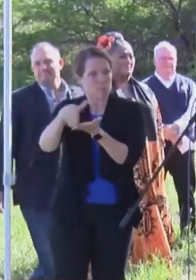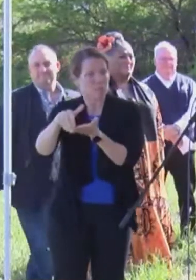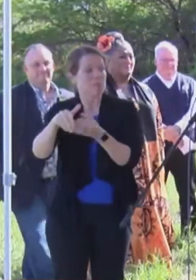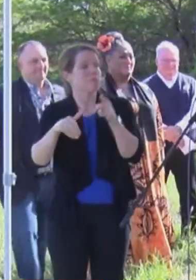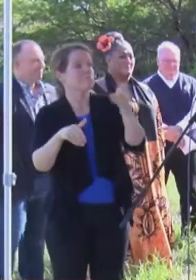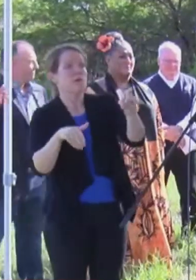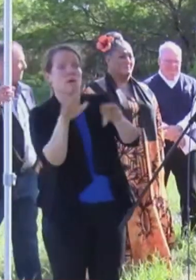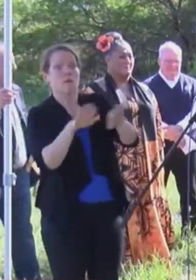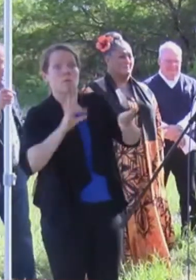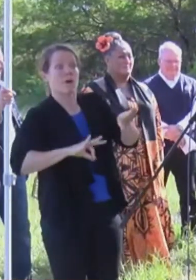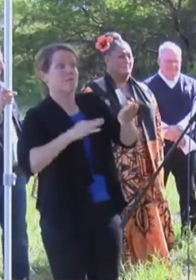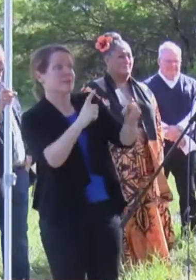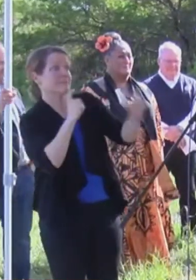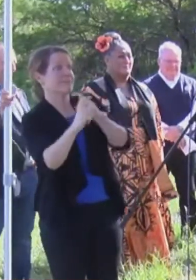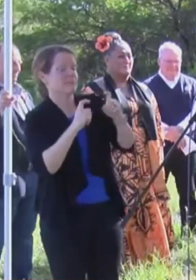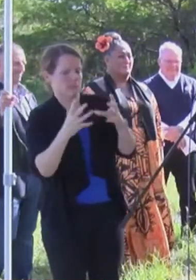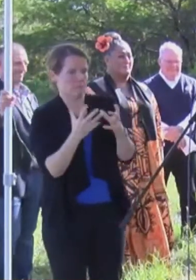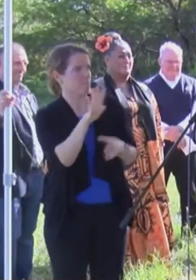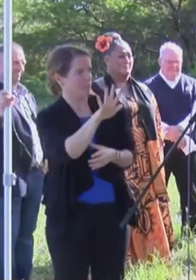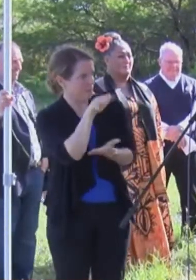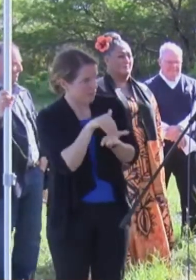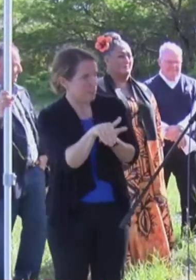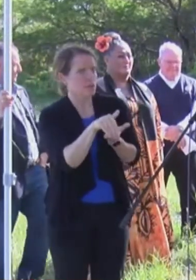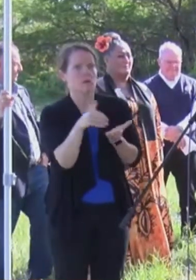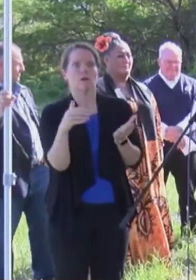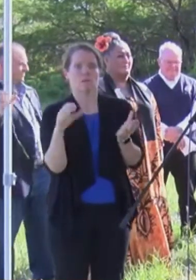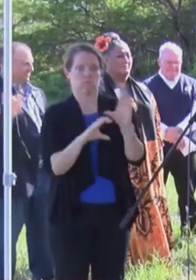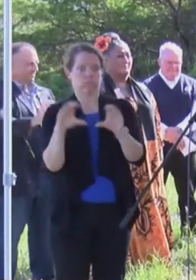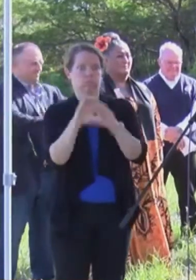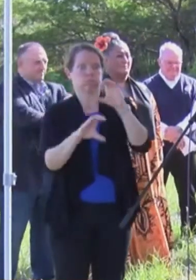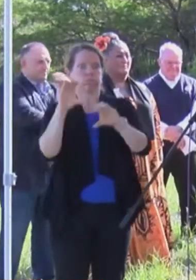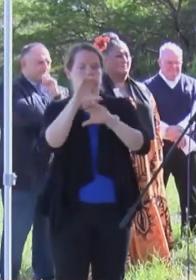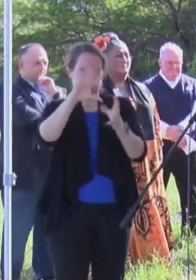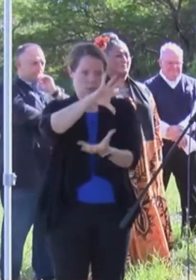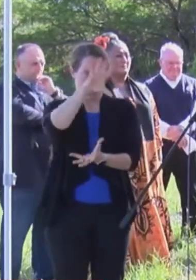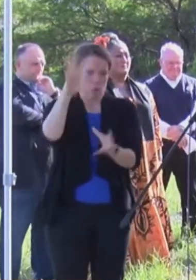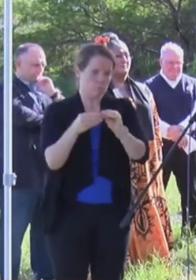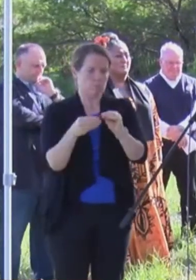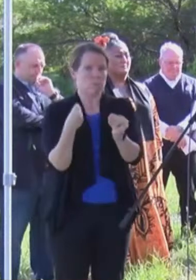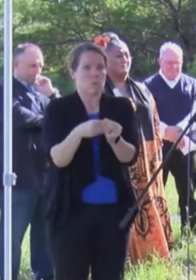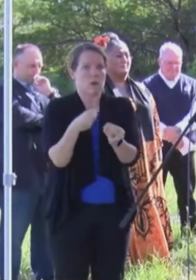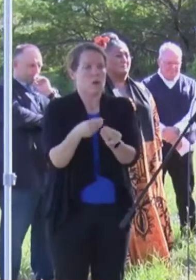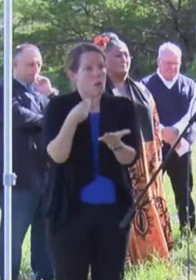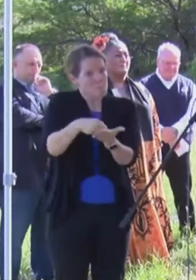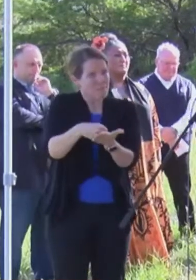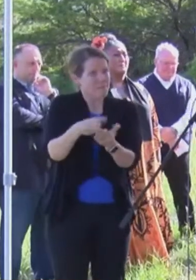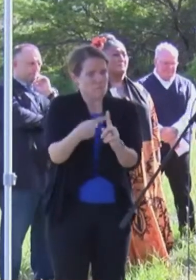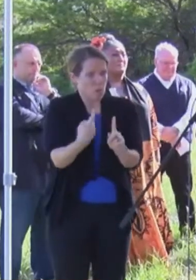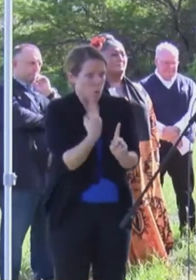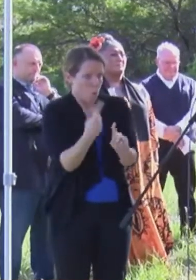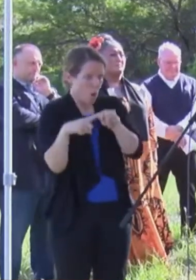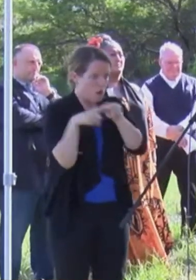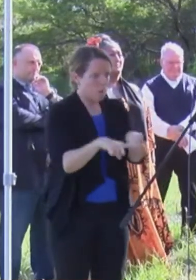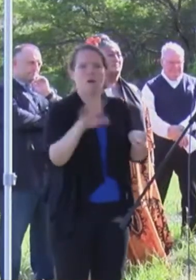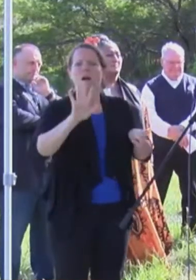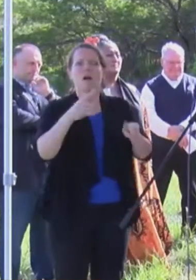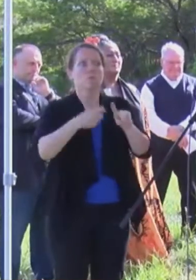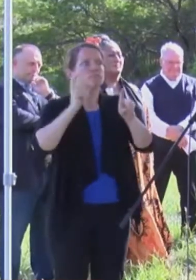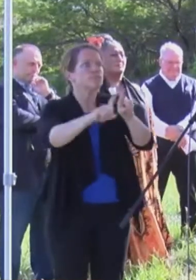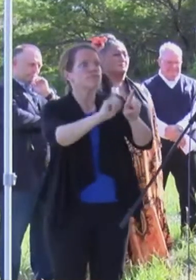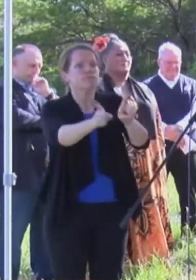philanthropy. But this is again a coming together of all of the entities, and I think this is an underlying challenge